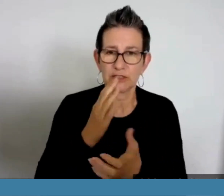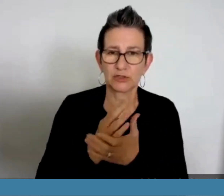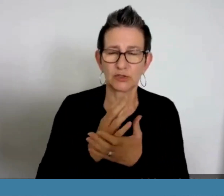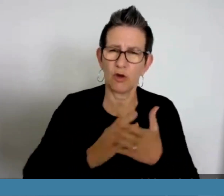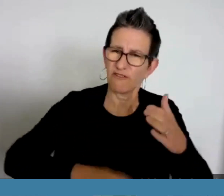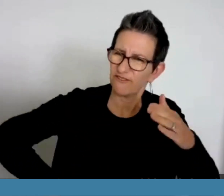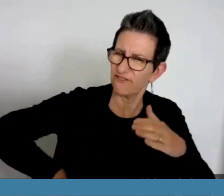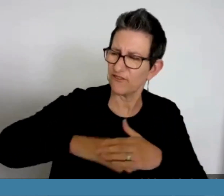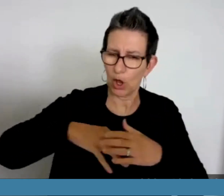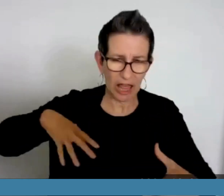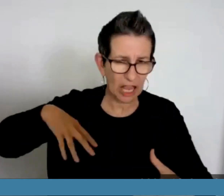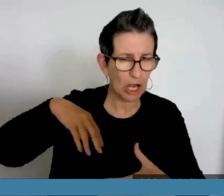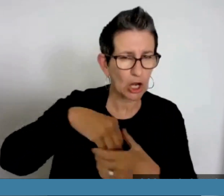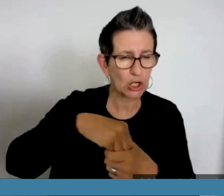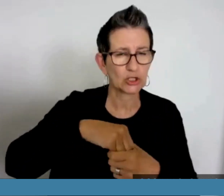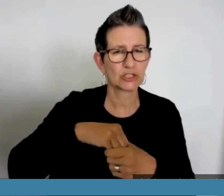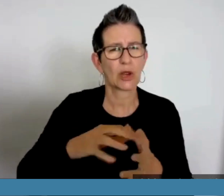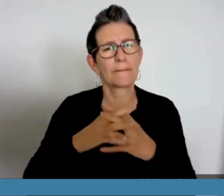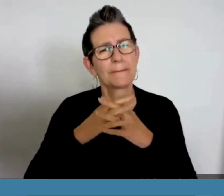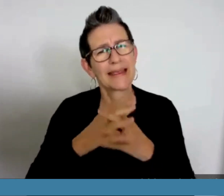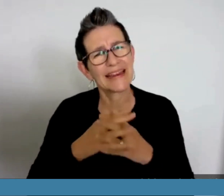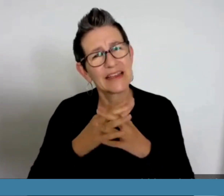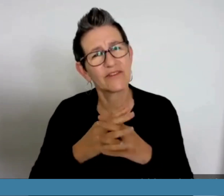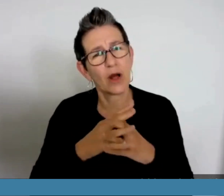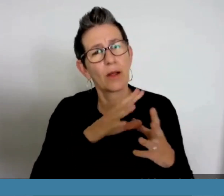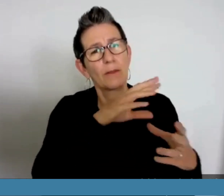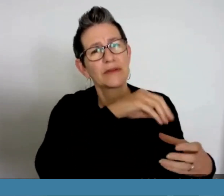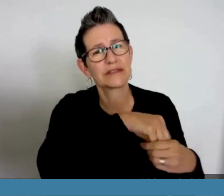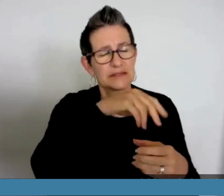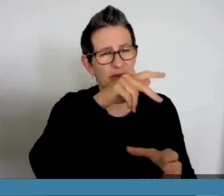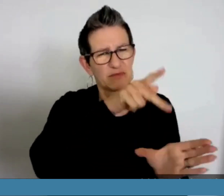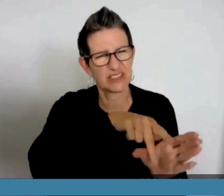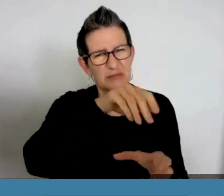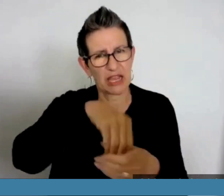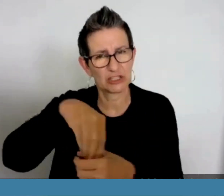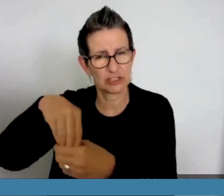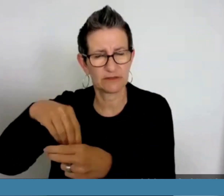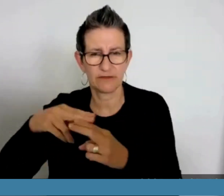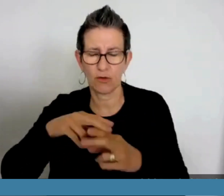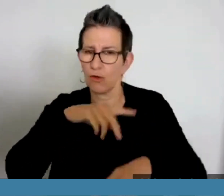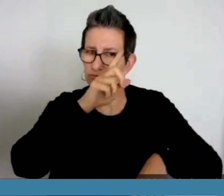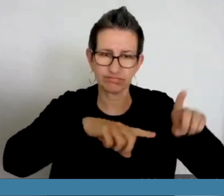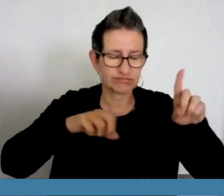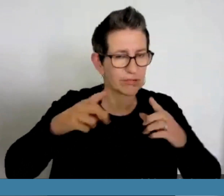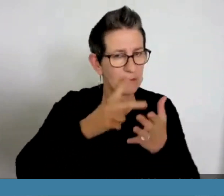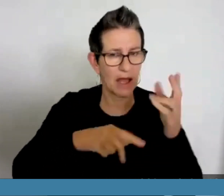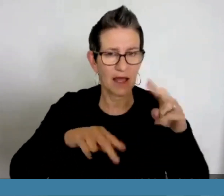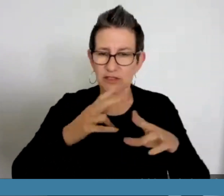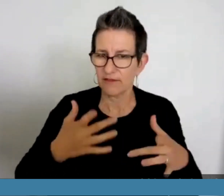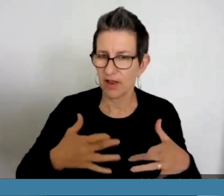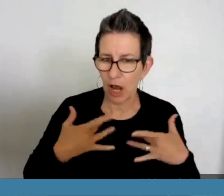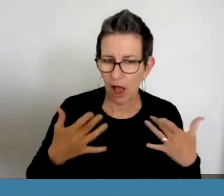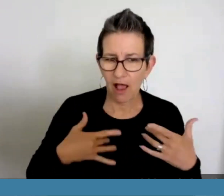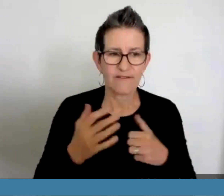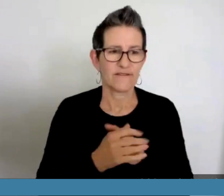inclusion and meaningful participation across all aspects of life. By building capacity for